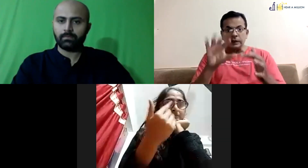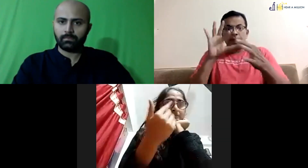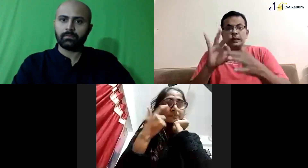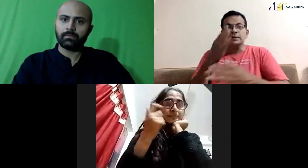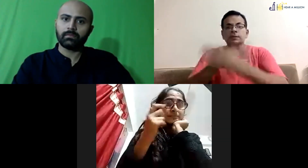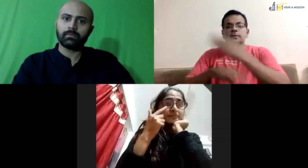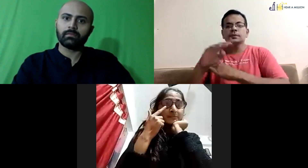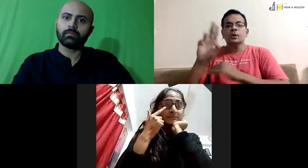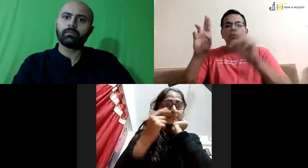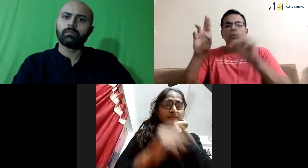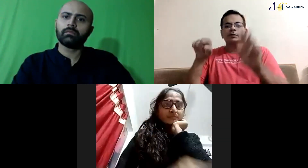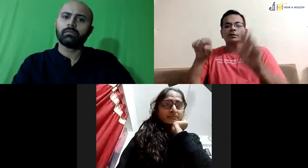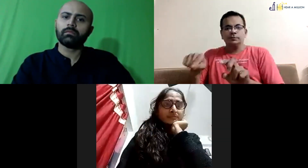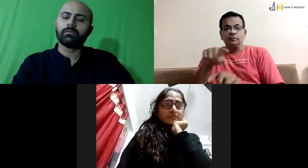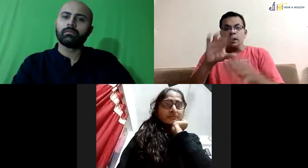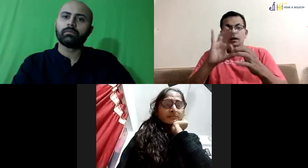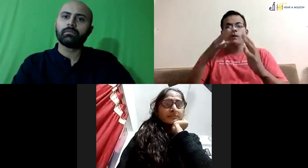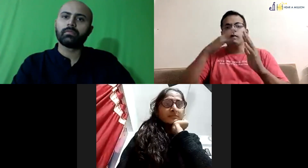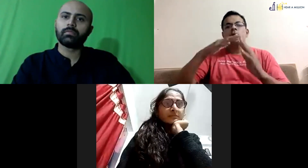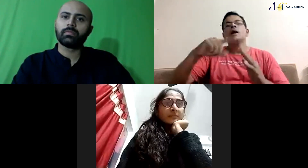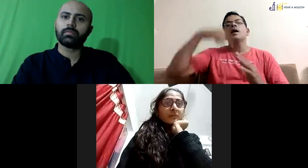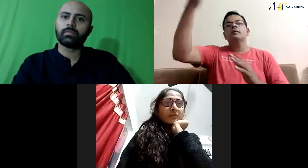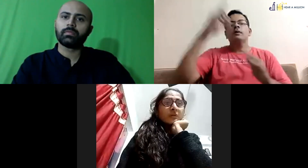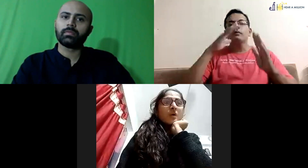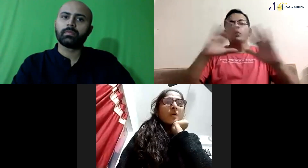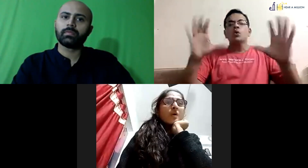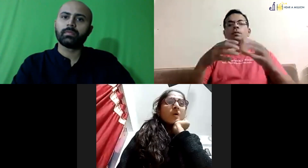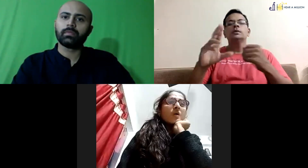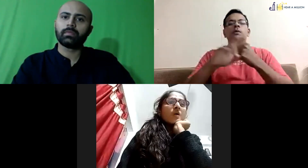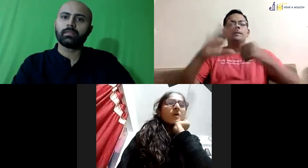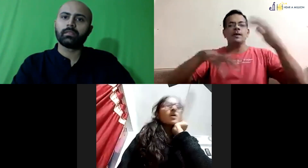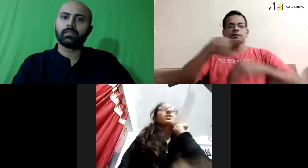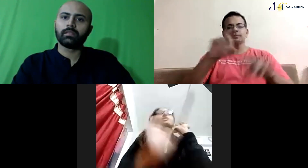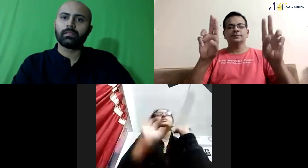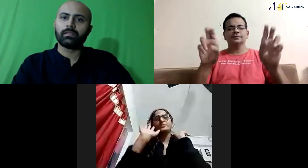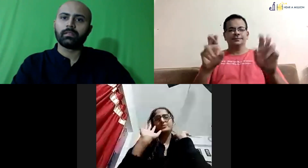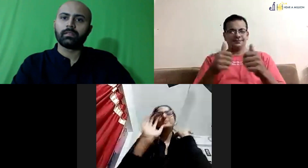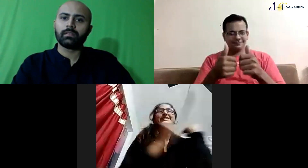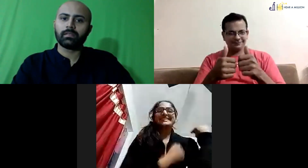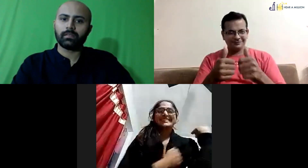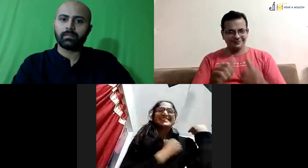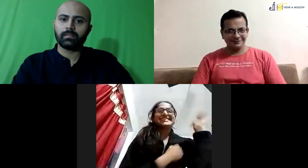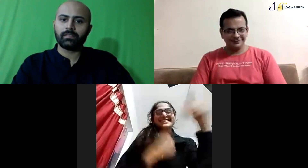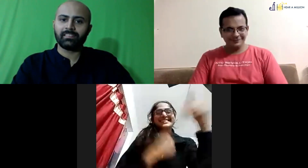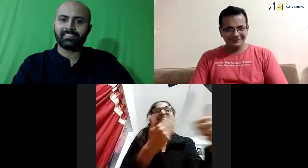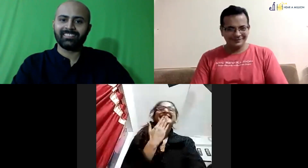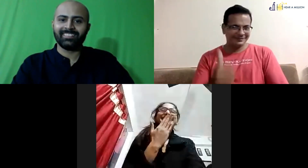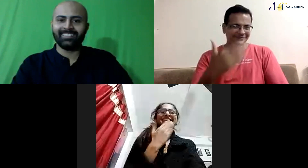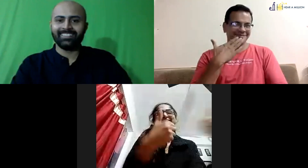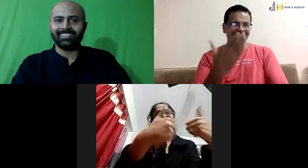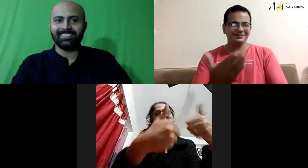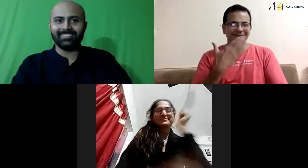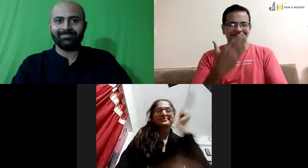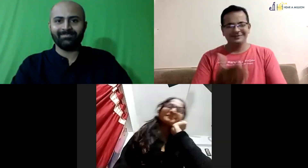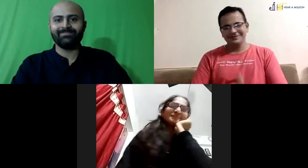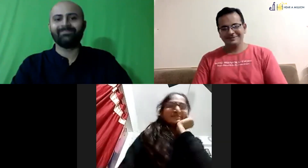can you see me? Yes, I can see you. So the topic is related to the disability. That your topic is related to the women's concern. That's